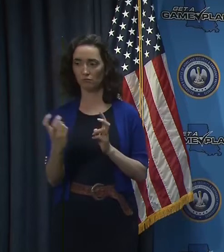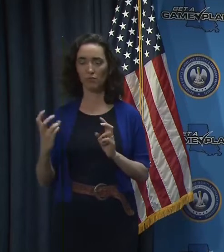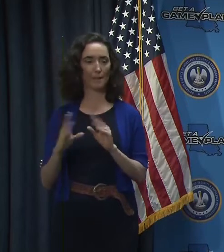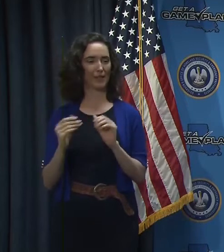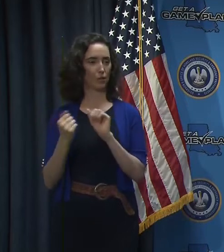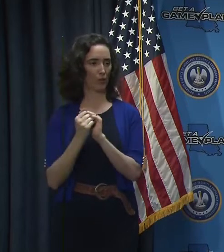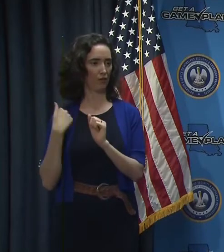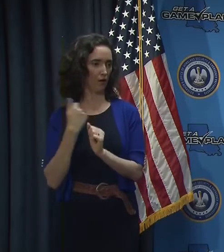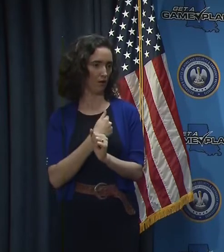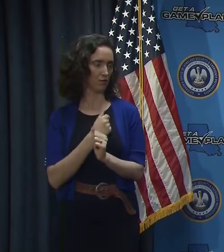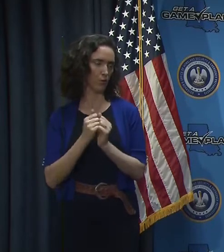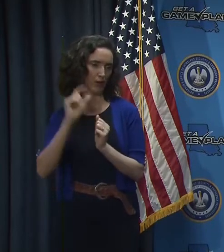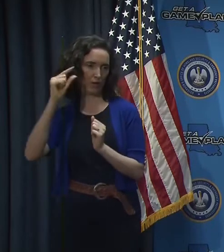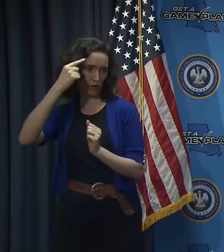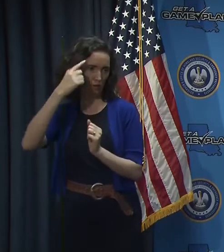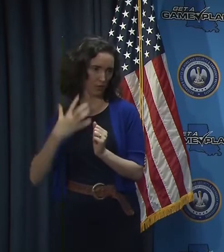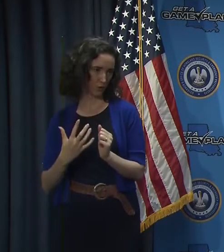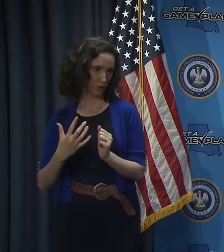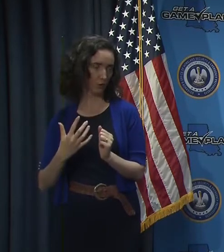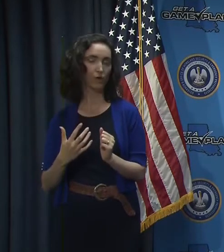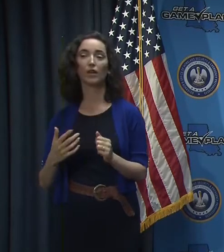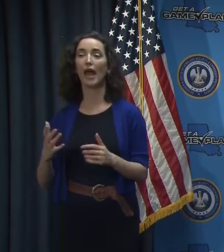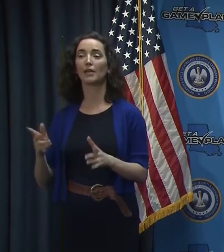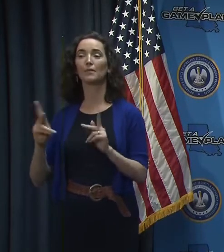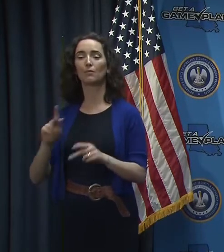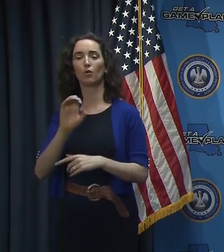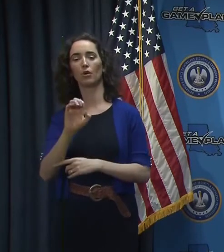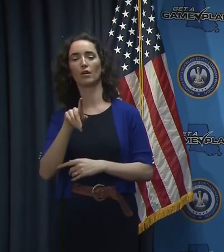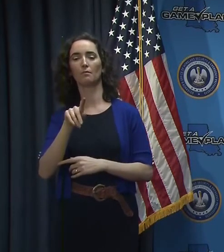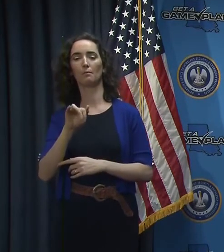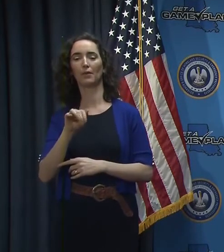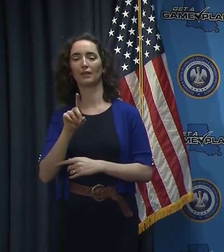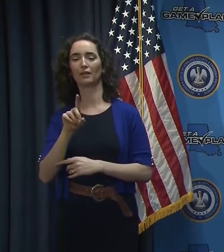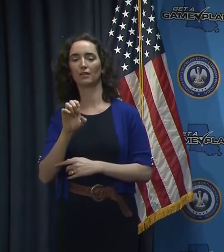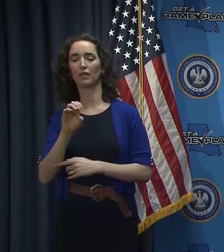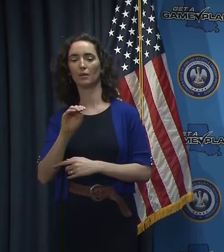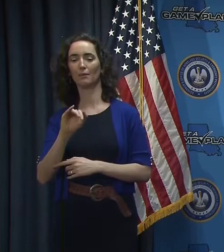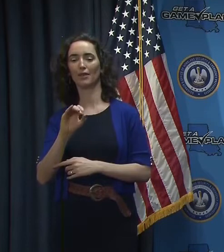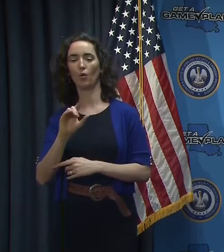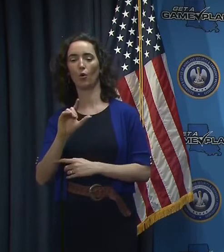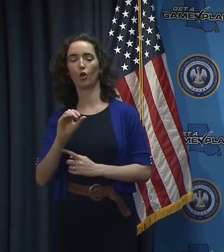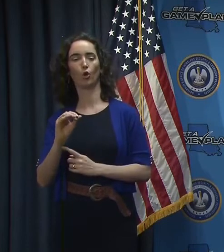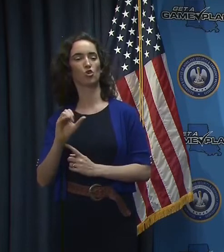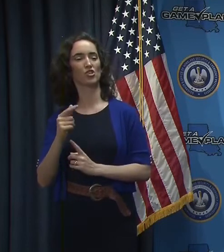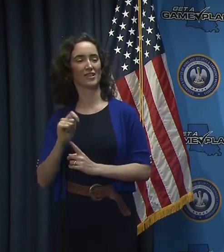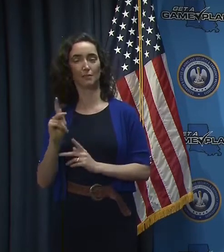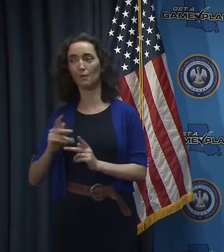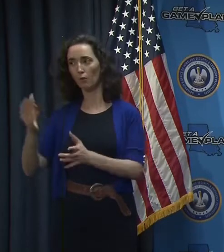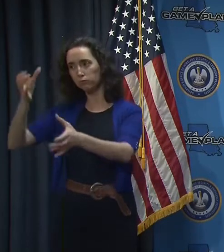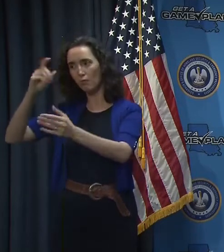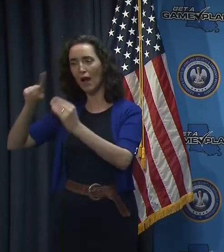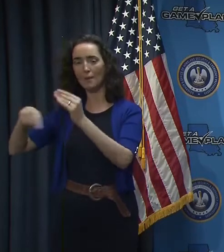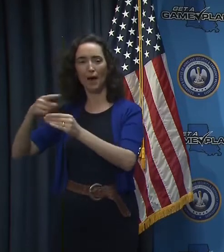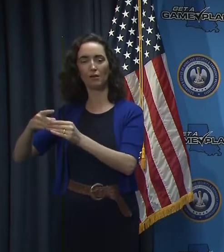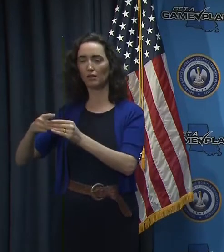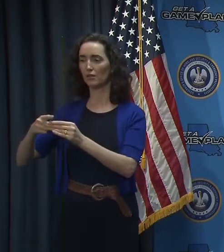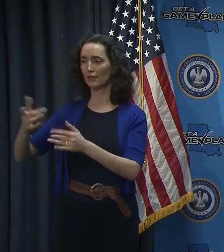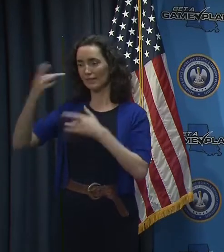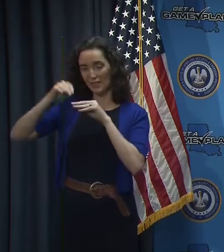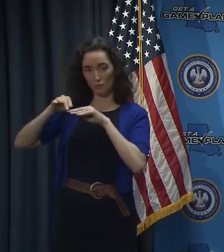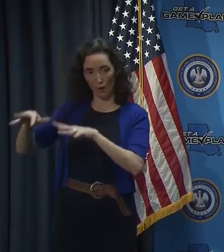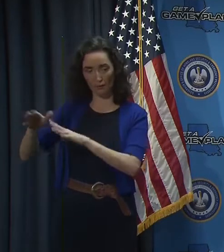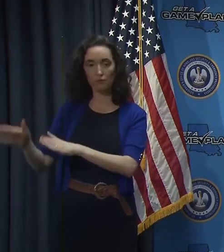with the governor, and epidemiologists, people who have a background in behavior change, communications, and all those